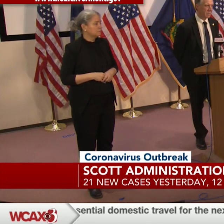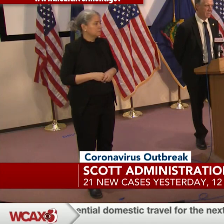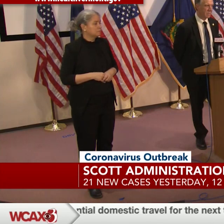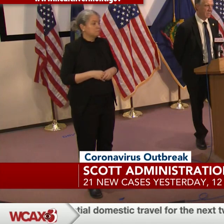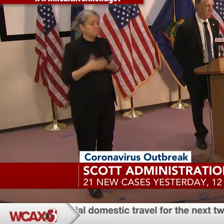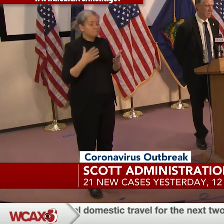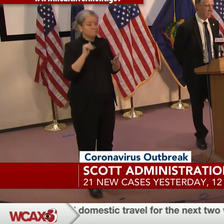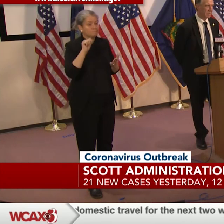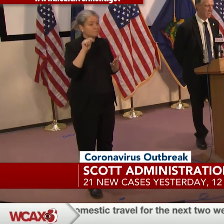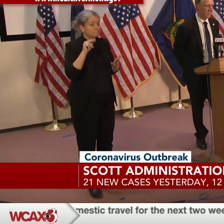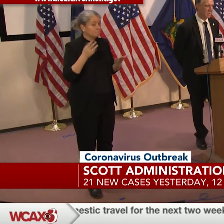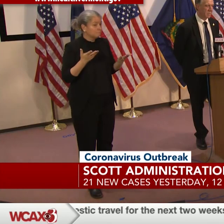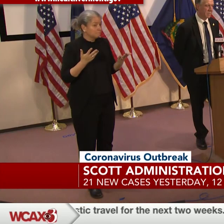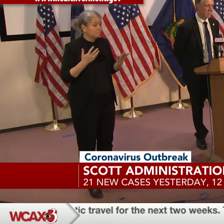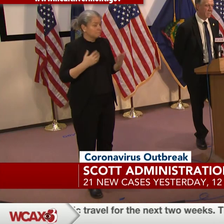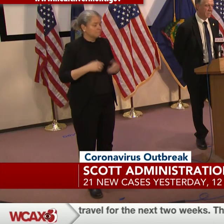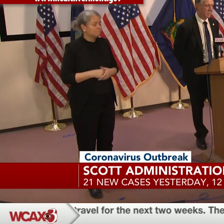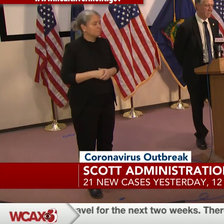Alan, star six.